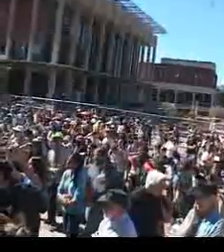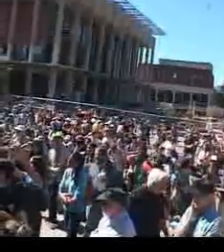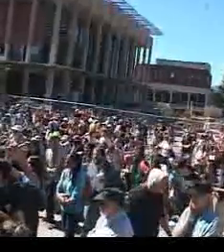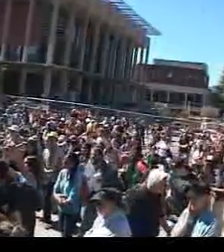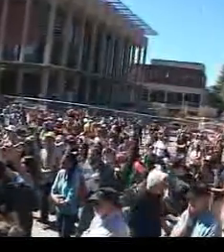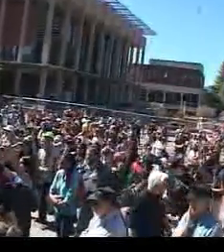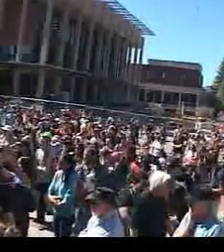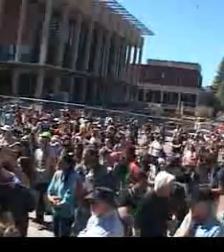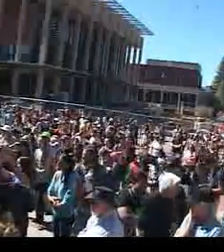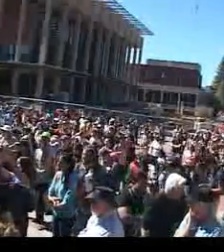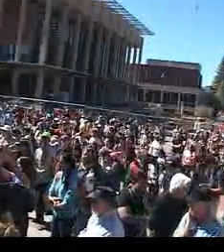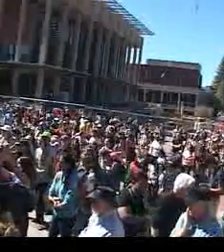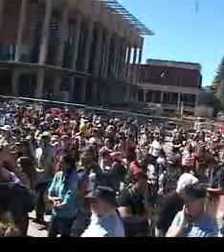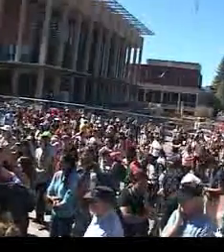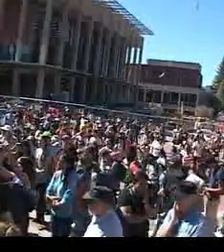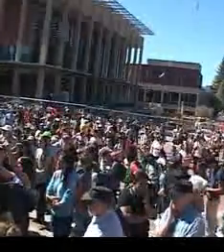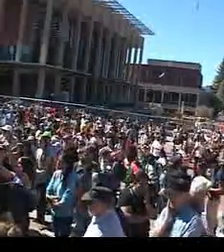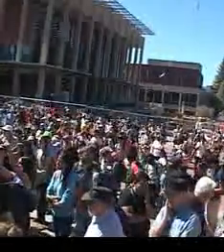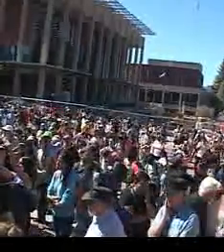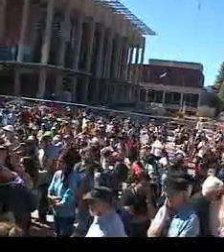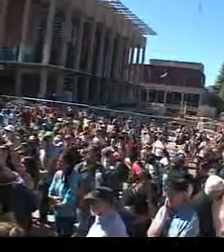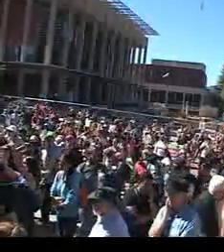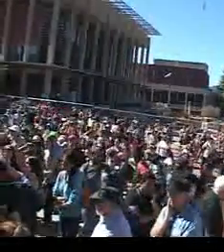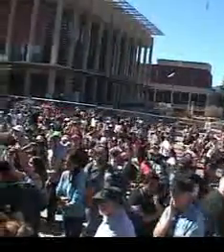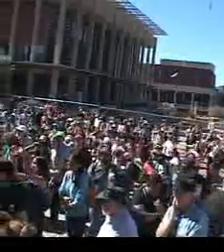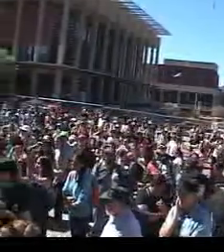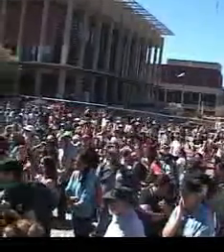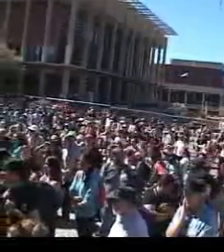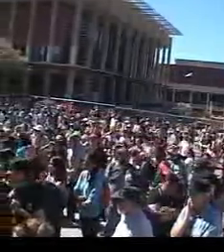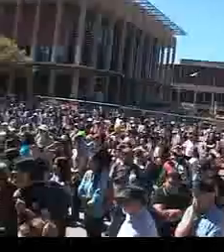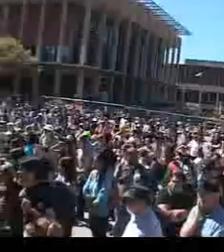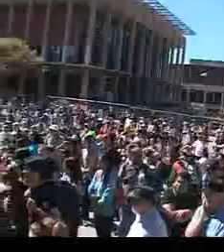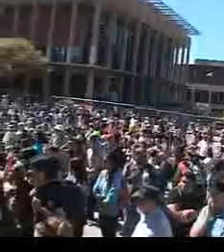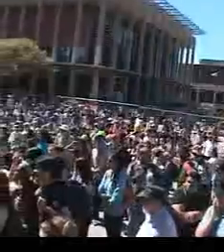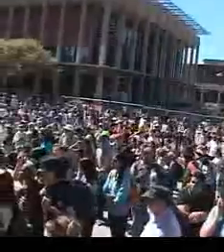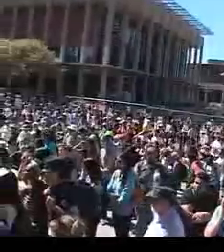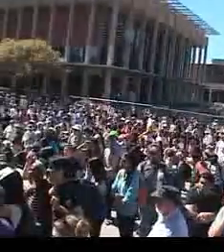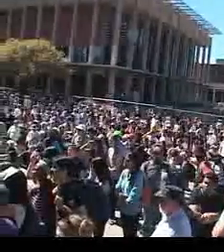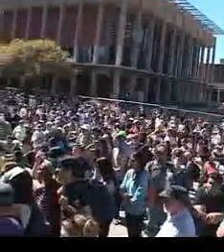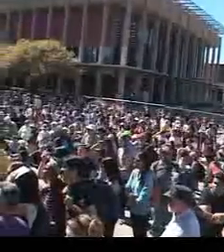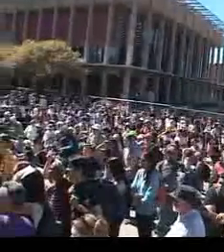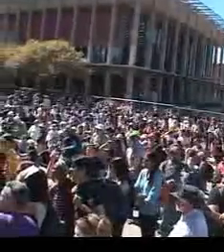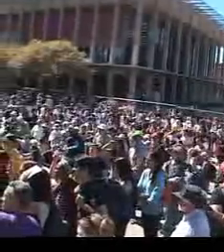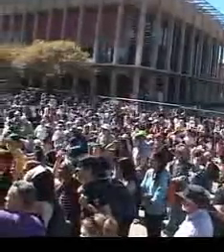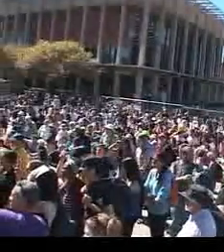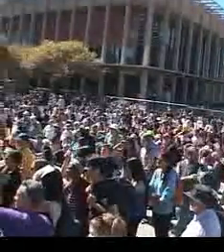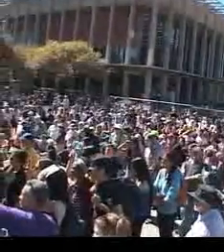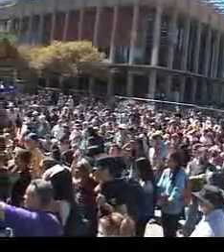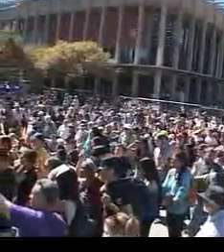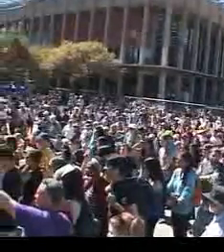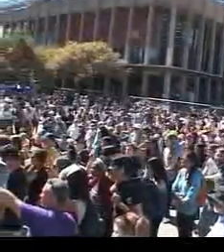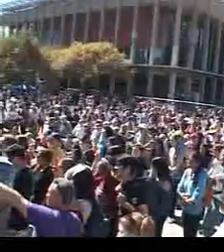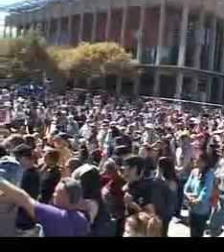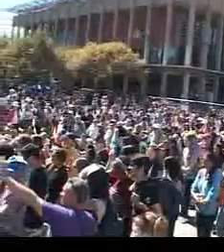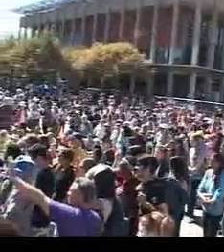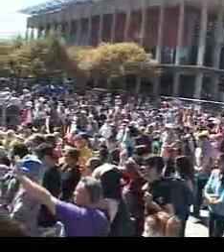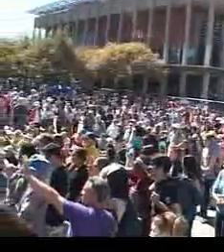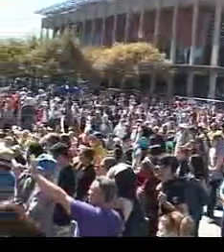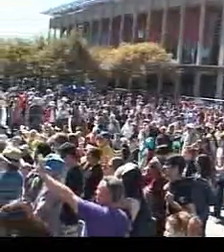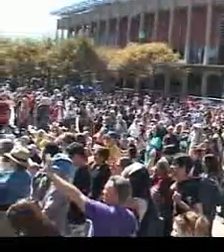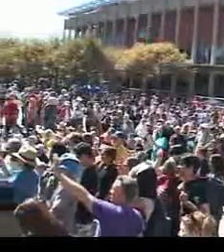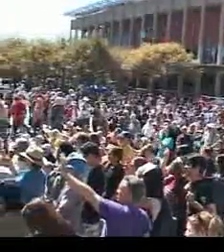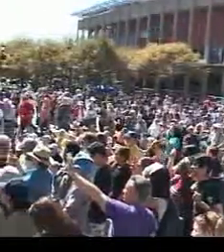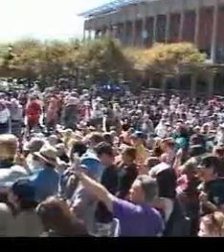the two civilization issues that are facing us. Are we looking forward to a world of opportunity or a